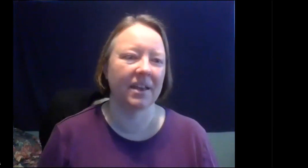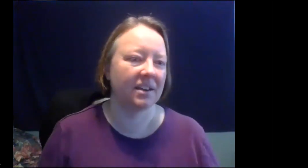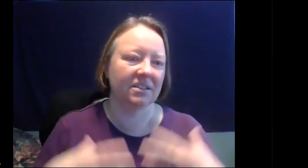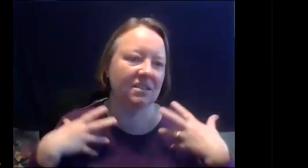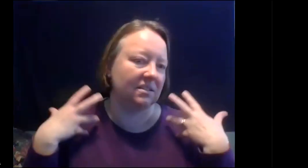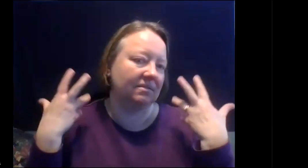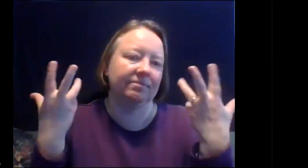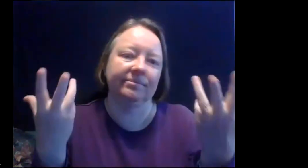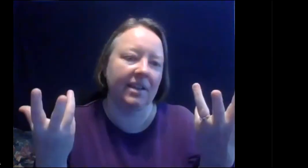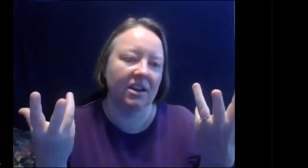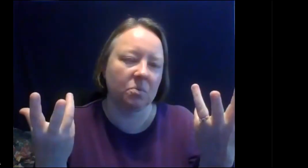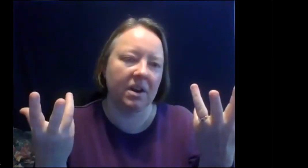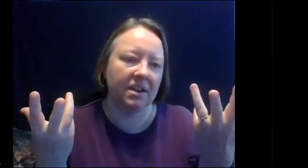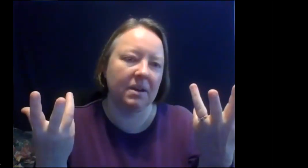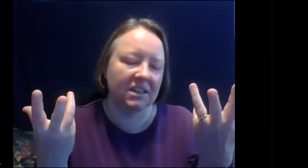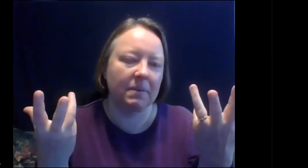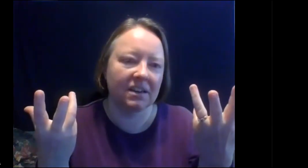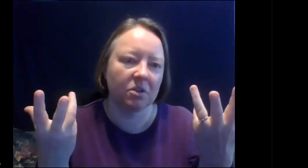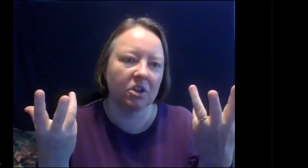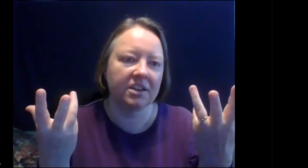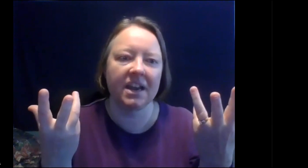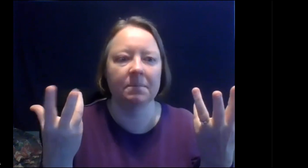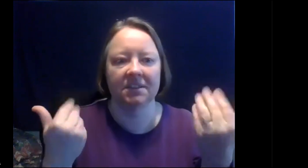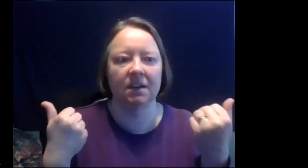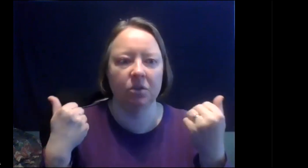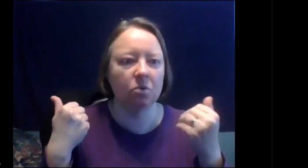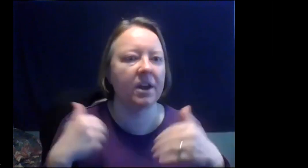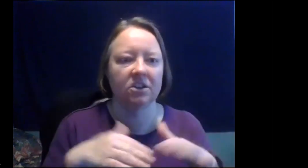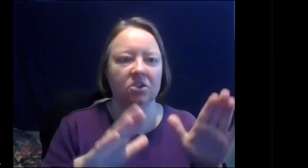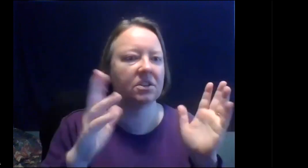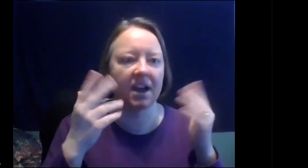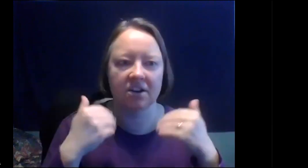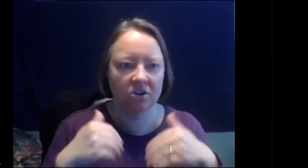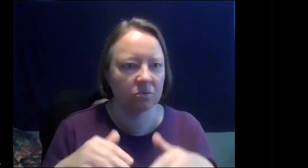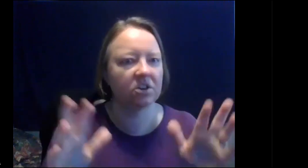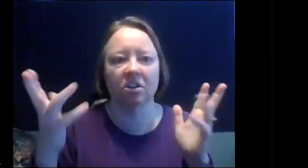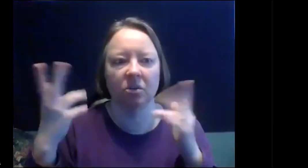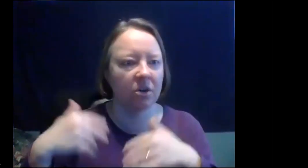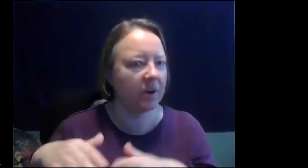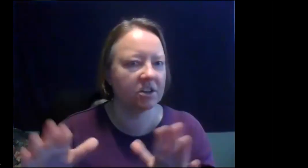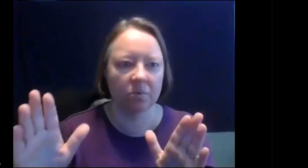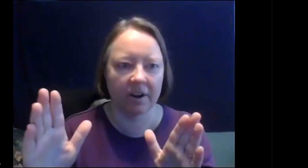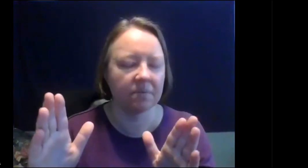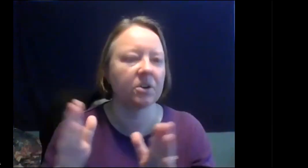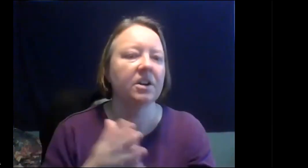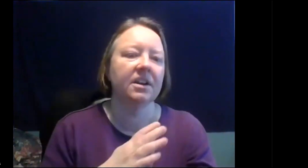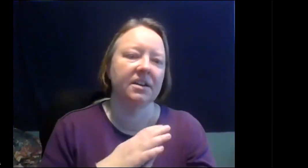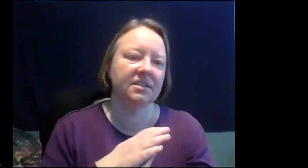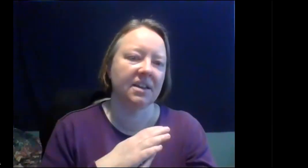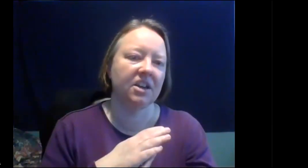that is what had been expected for a long time, is that if you went to the doctors, went to the lawyer, went to wherever, is that